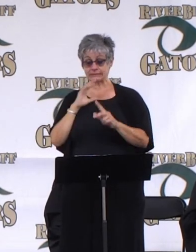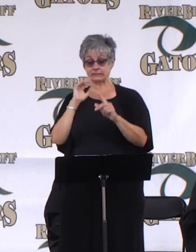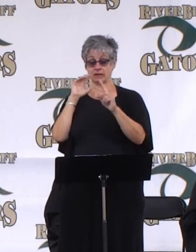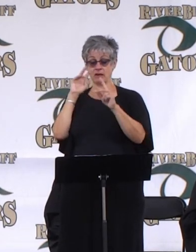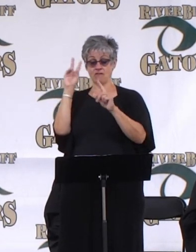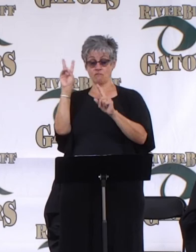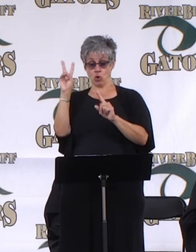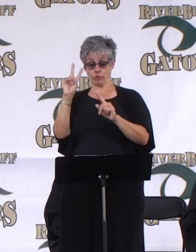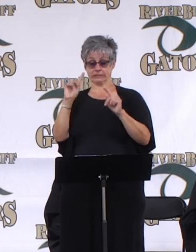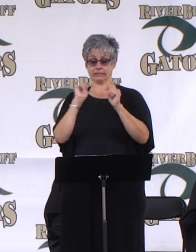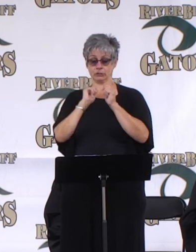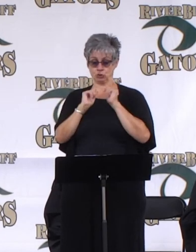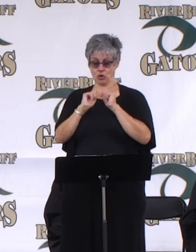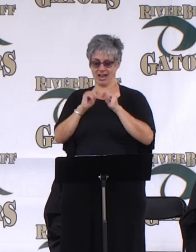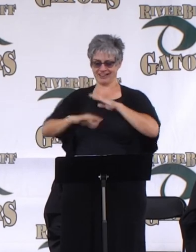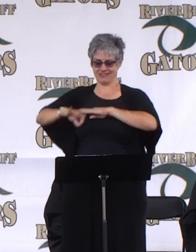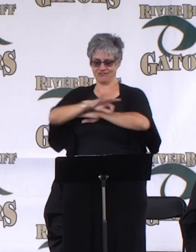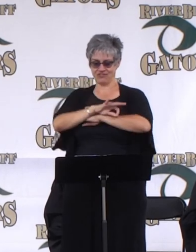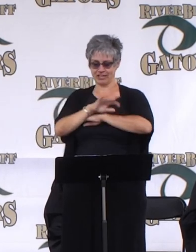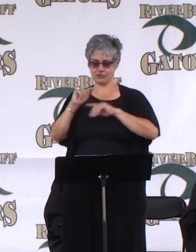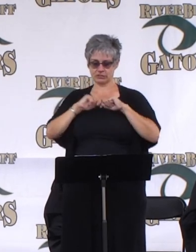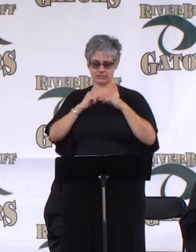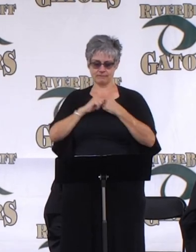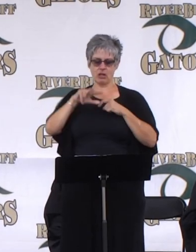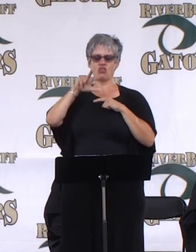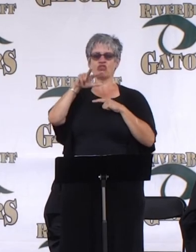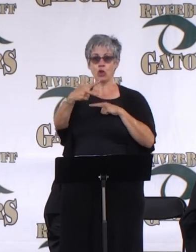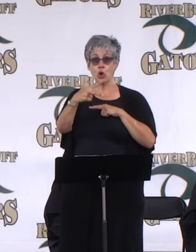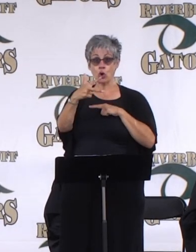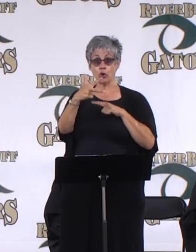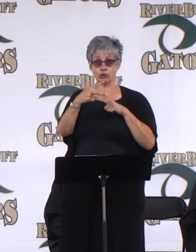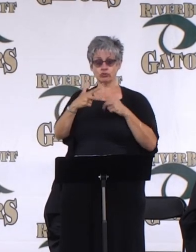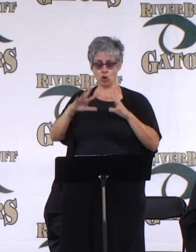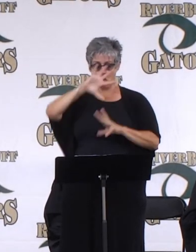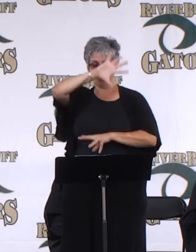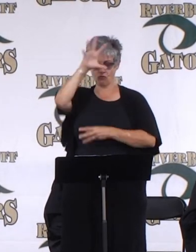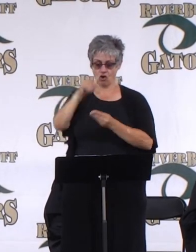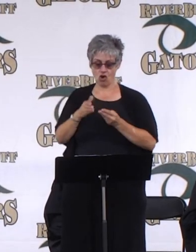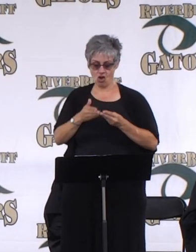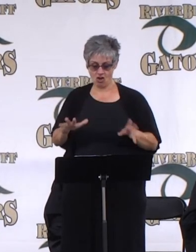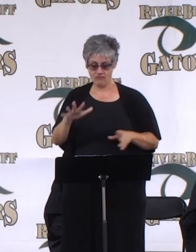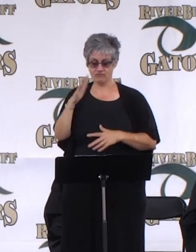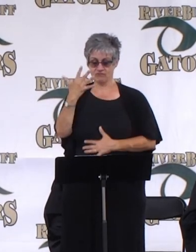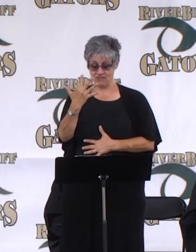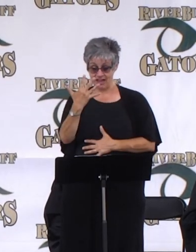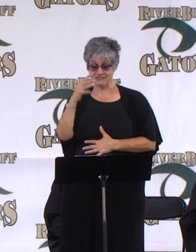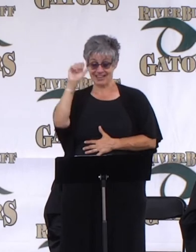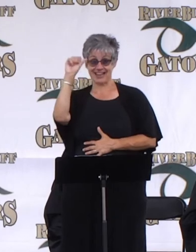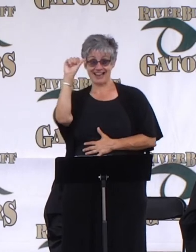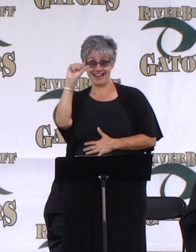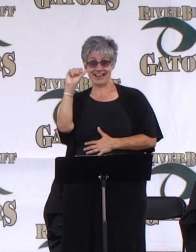men's varsity basketball team won their first ever 5A state championship.